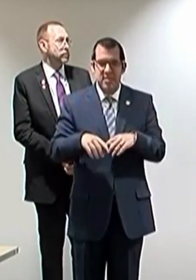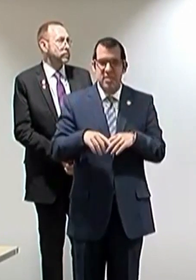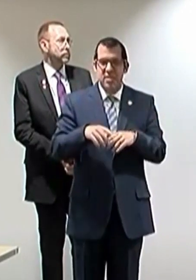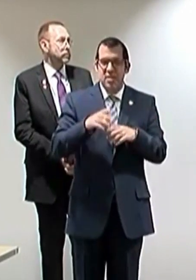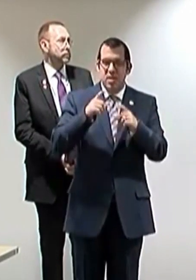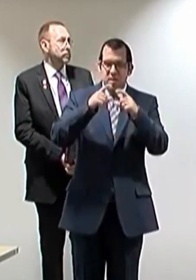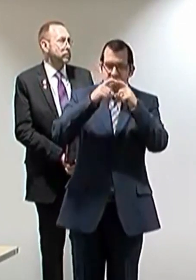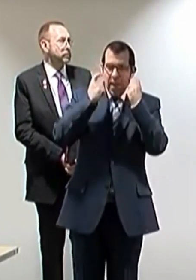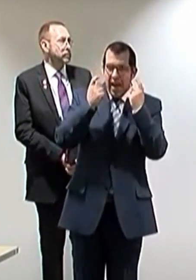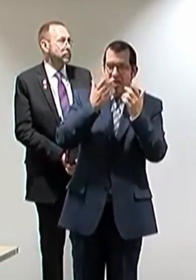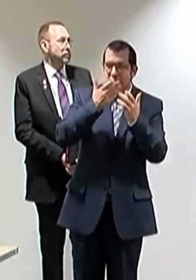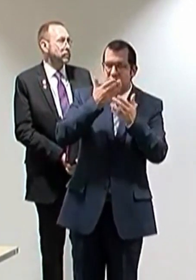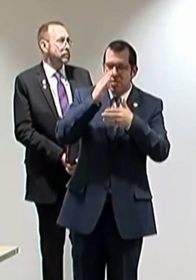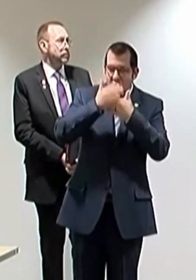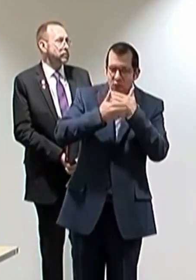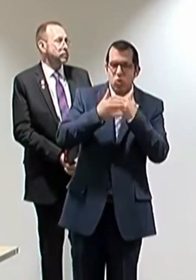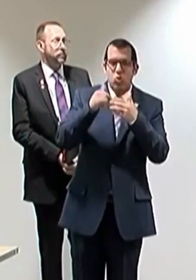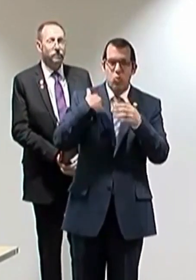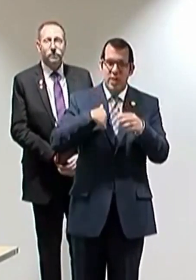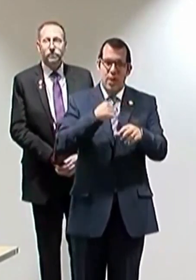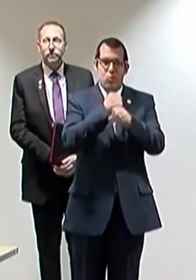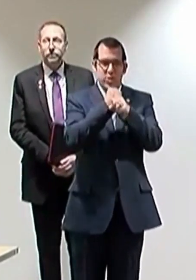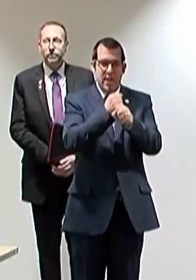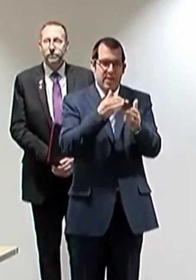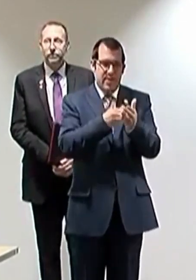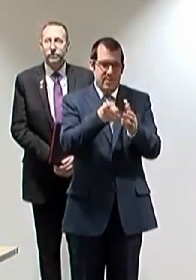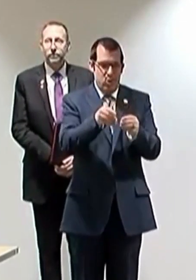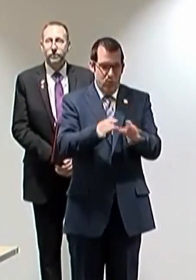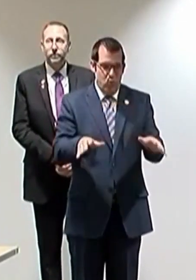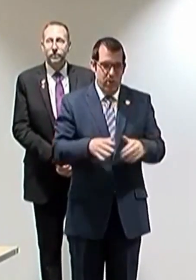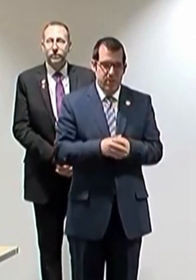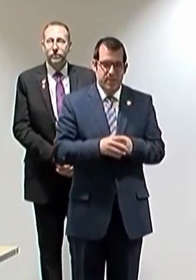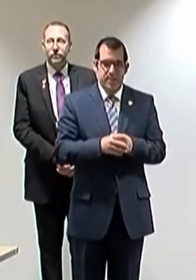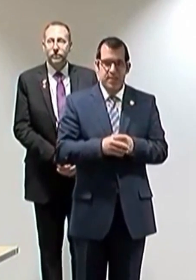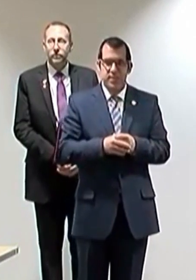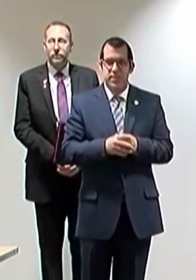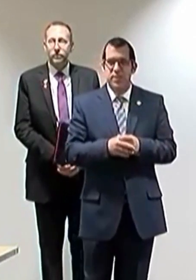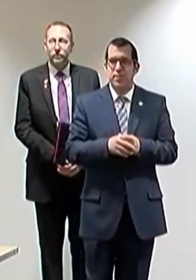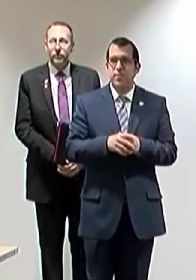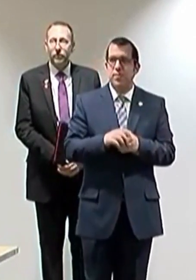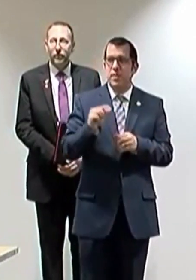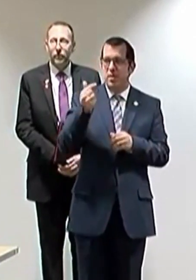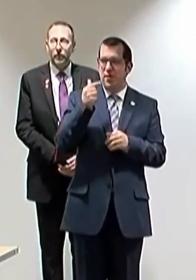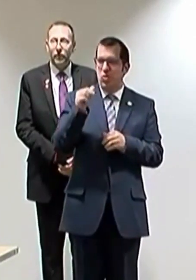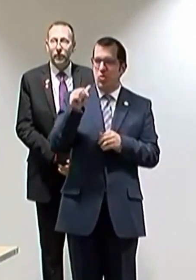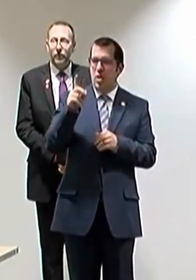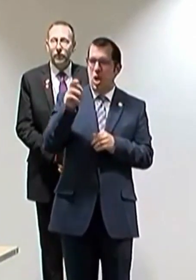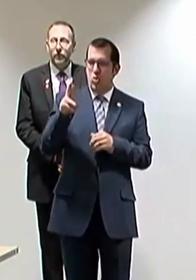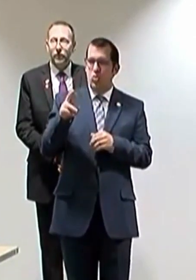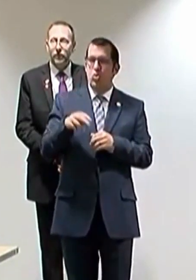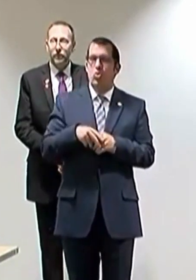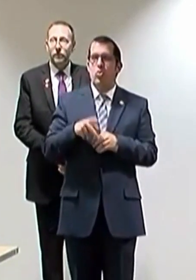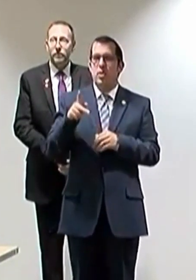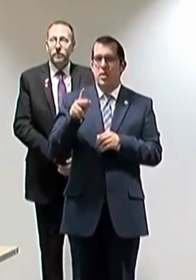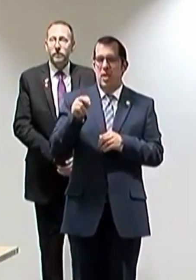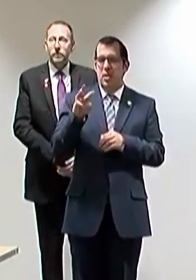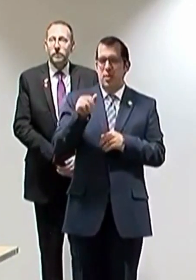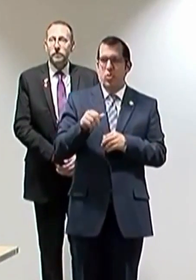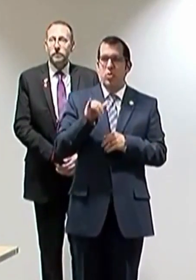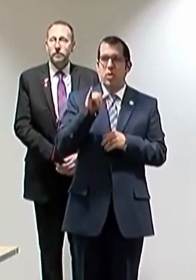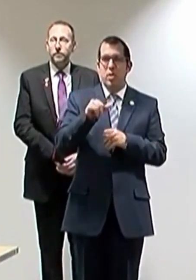covering, so that we can protect against that spread. Yes. Hey, Governor Andrew Epperson with KNWA. Going back to the